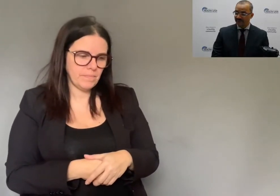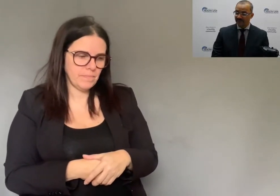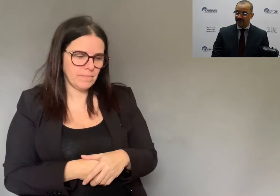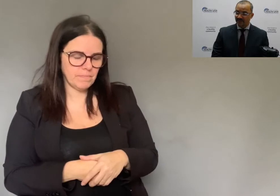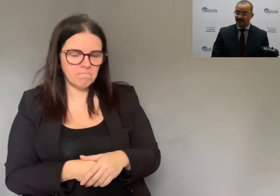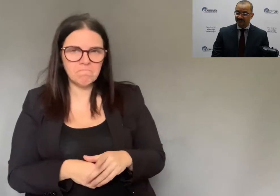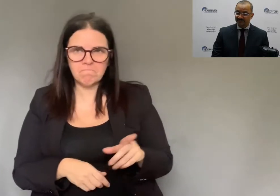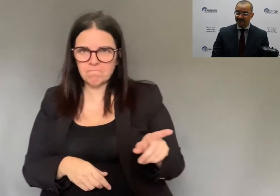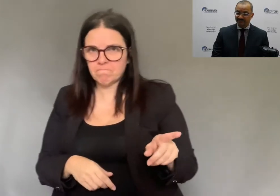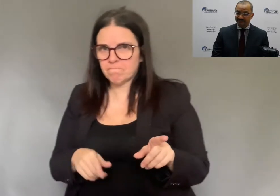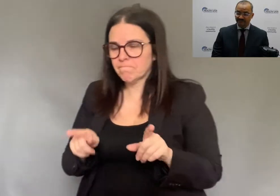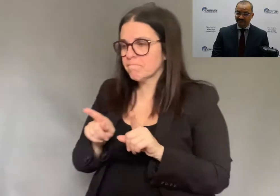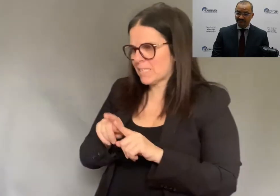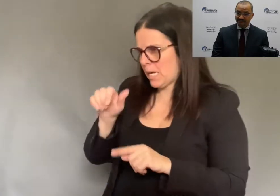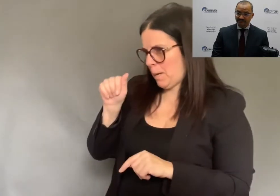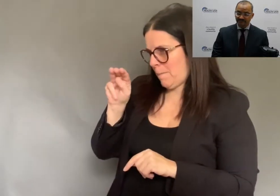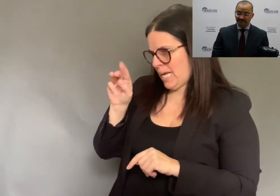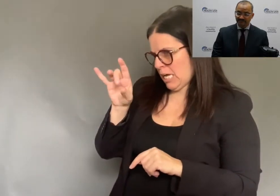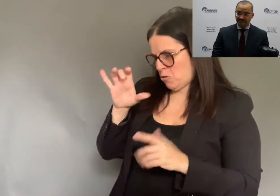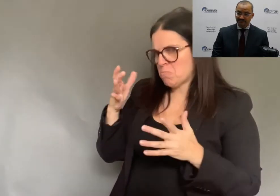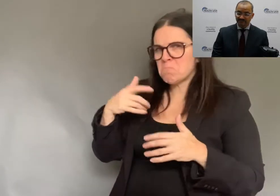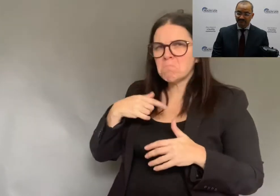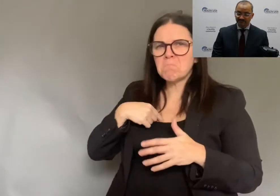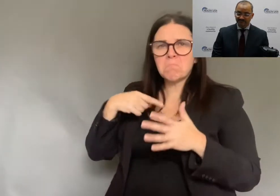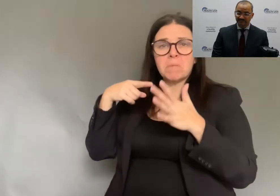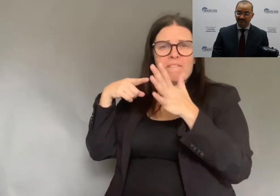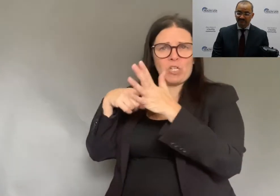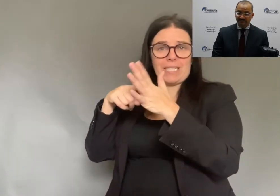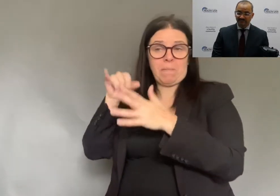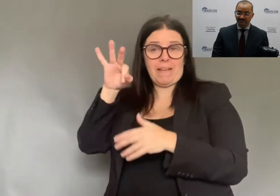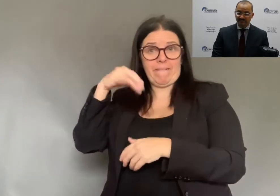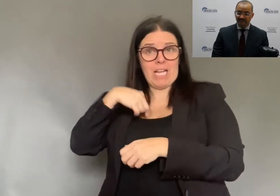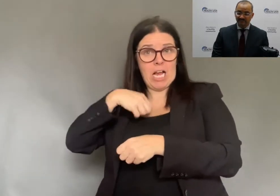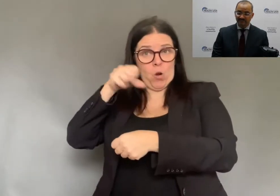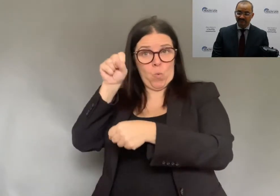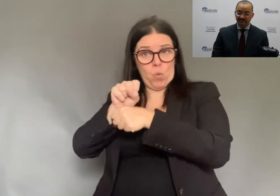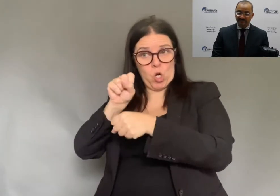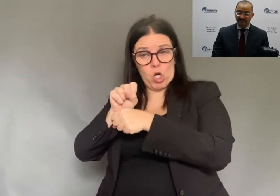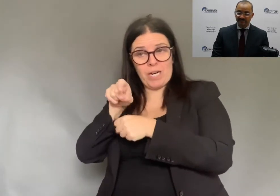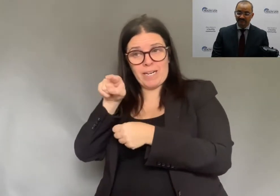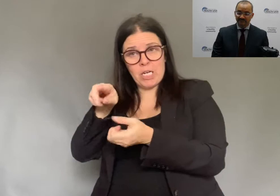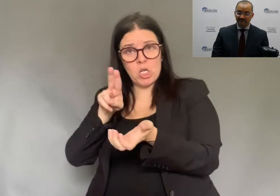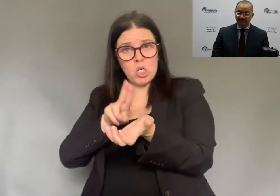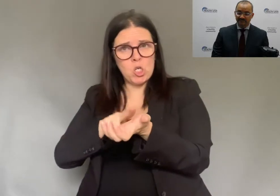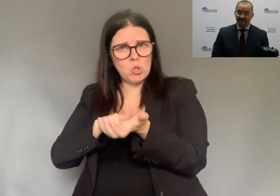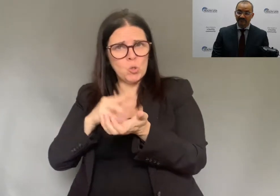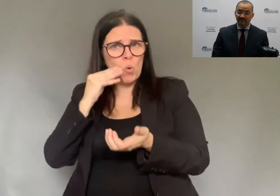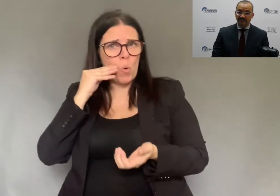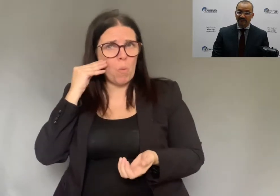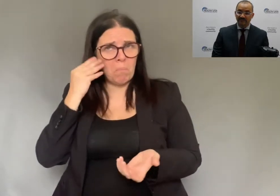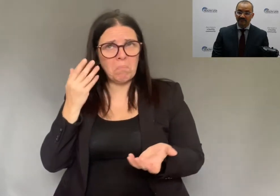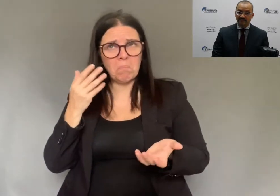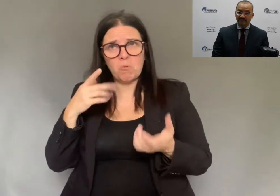So, for example, if I work in one of these facilities, shouldn't I not be going out in the community? If I was a family member, I would be